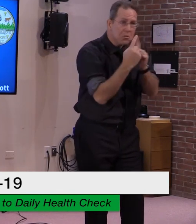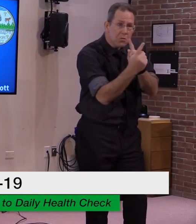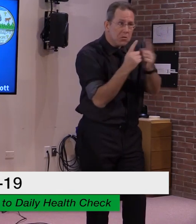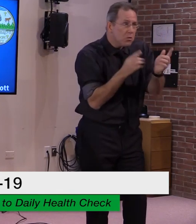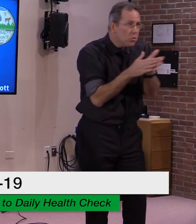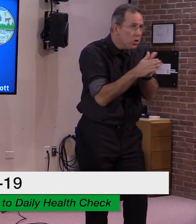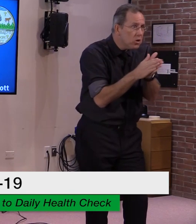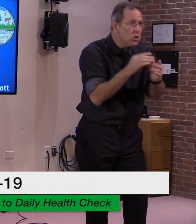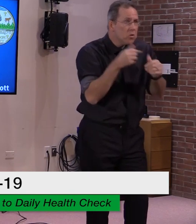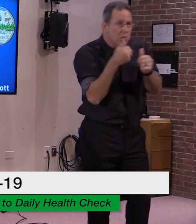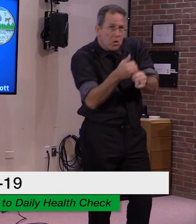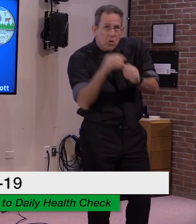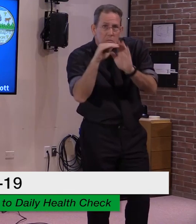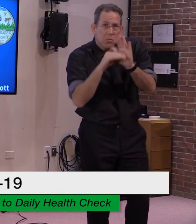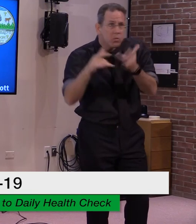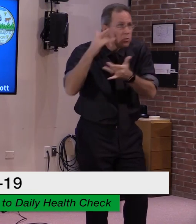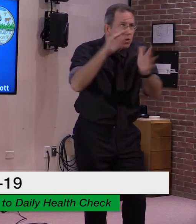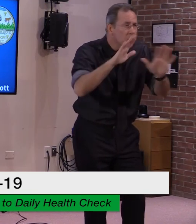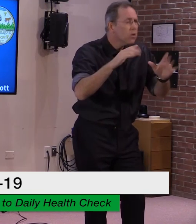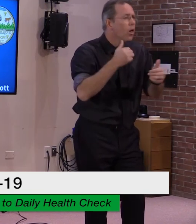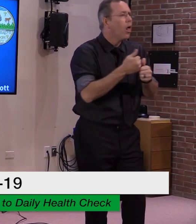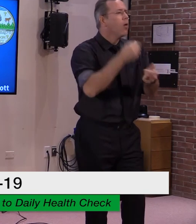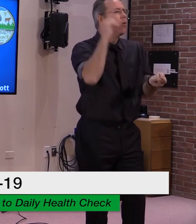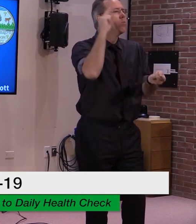ease up on these restrictions